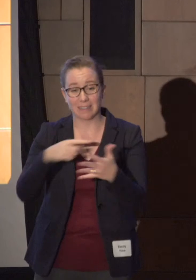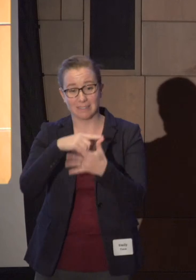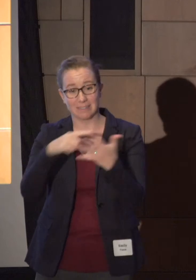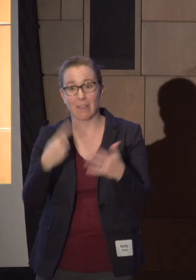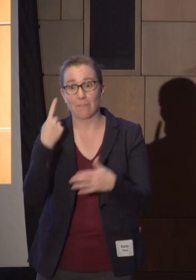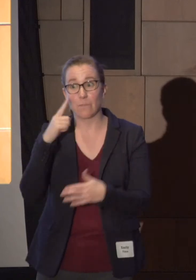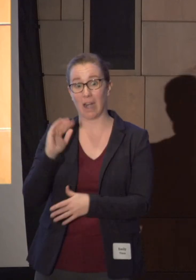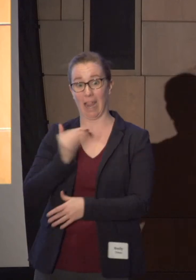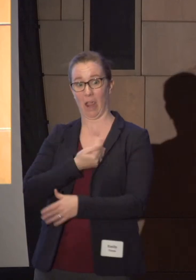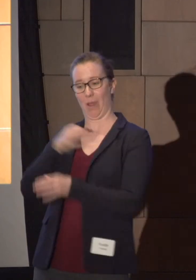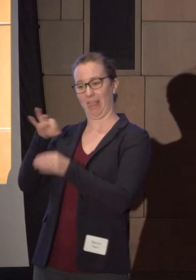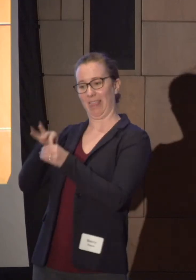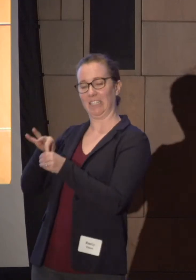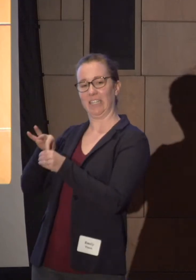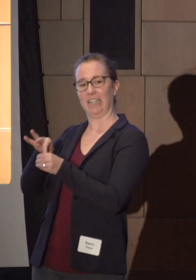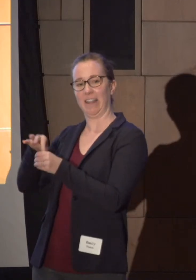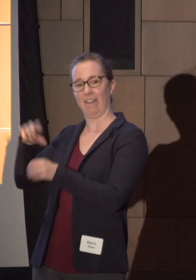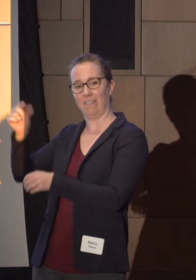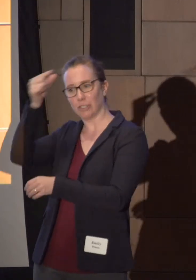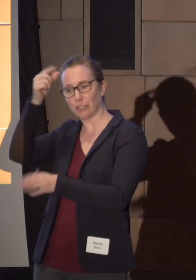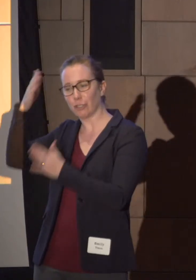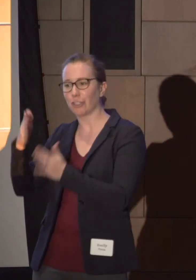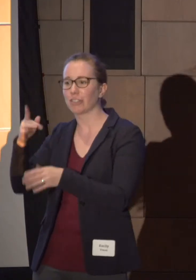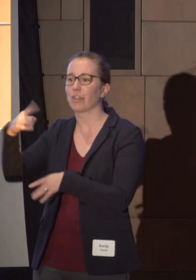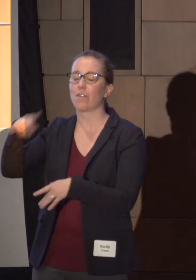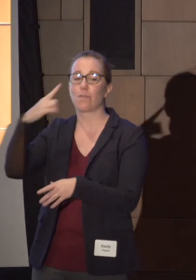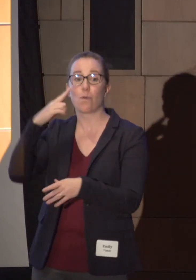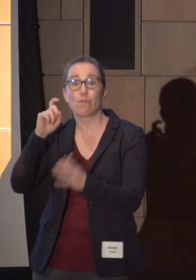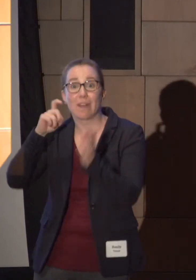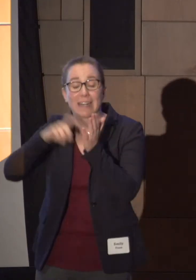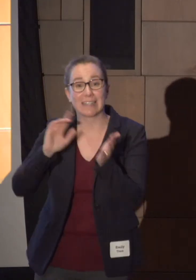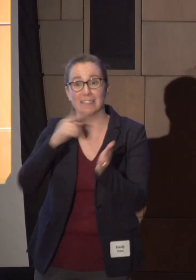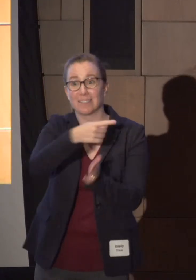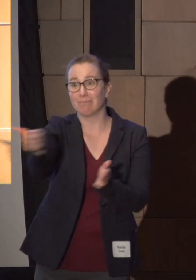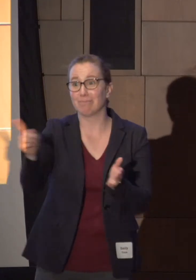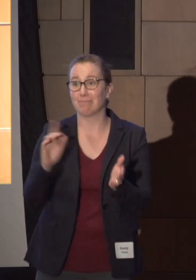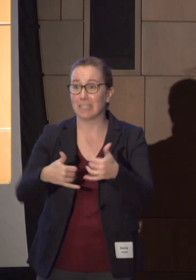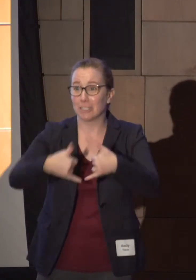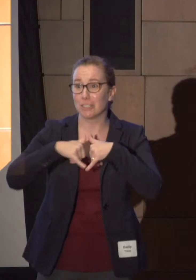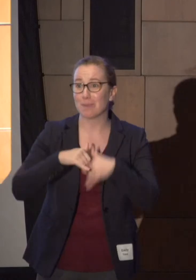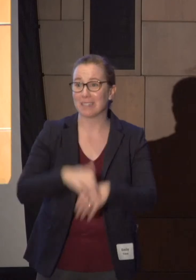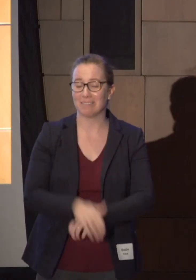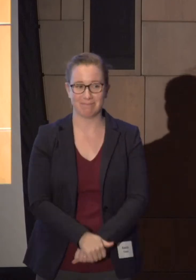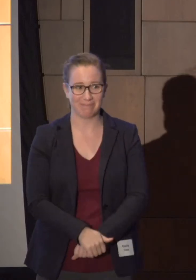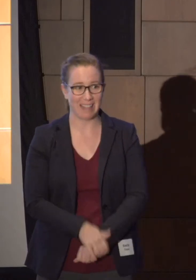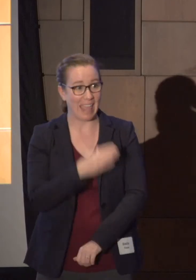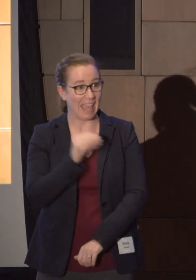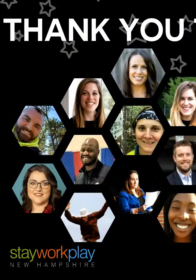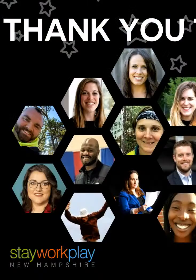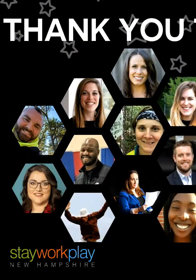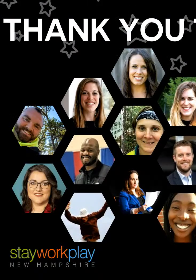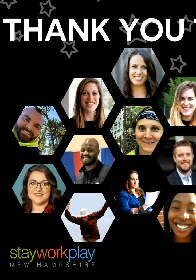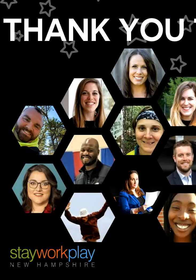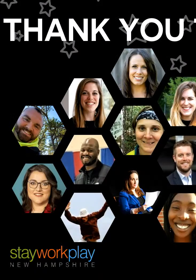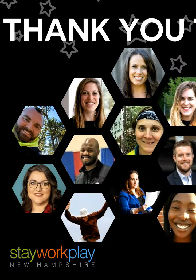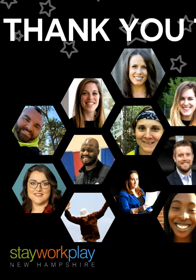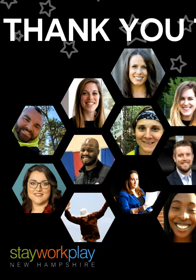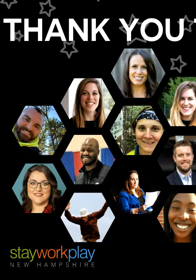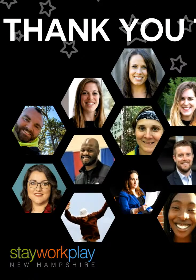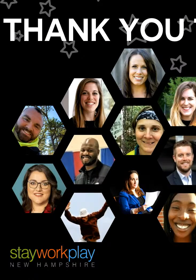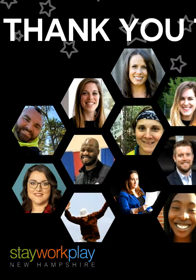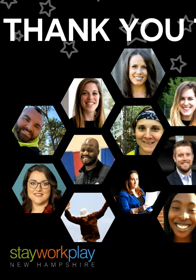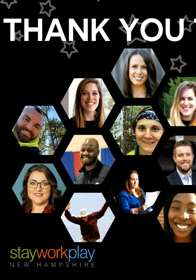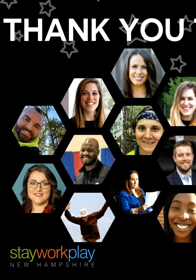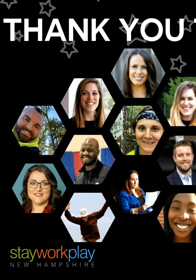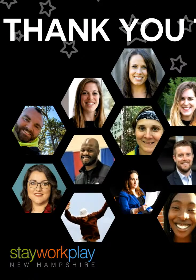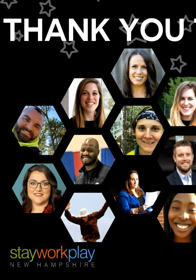elected officials for recognizing the achievements of our winners in this way. And to our judges that provided their time and talent